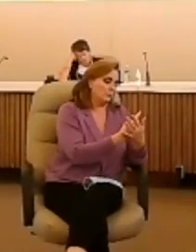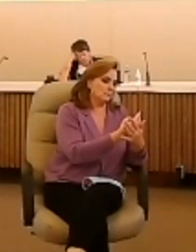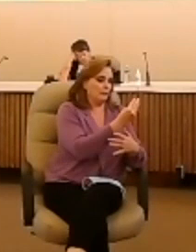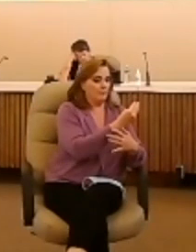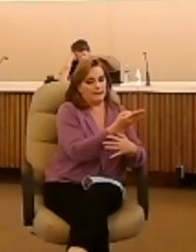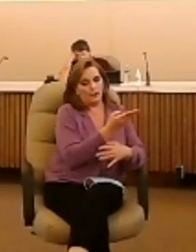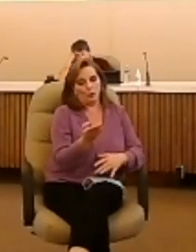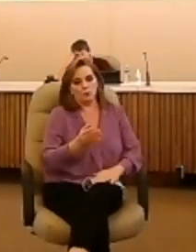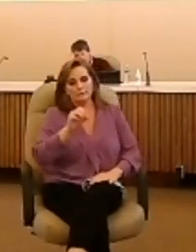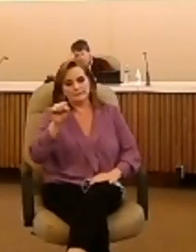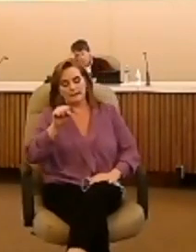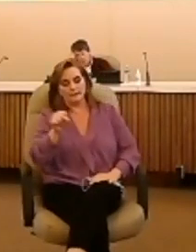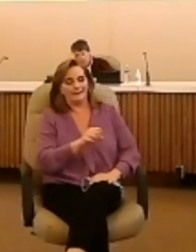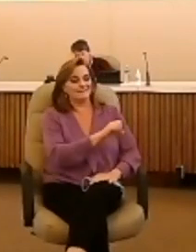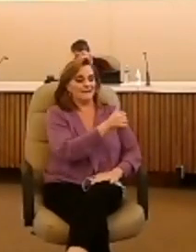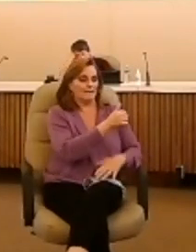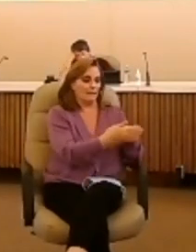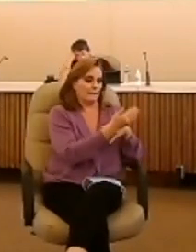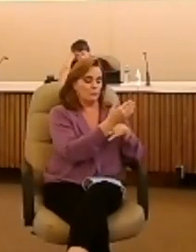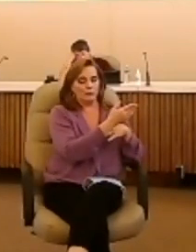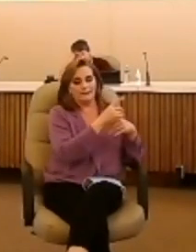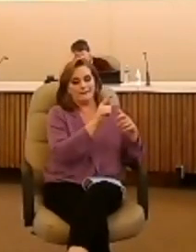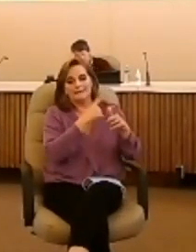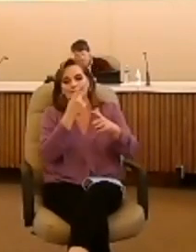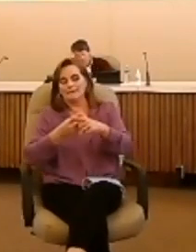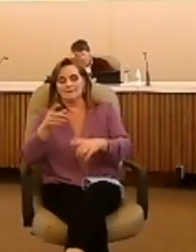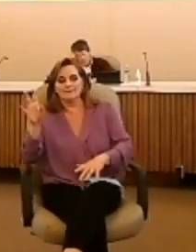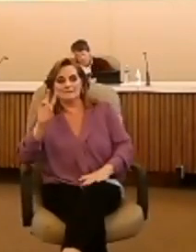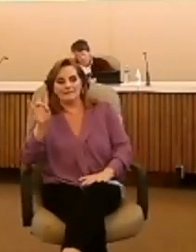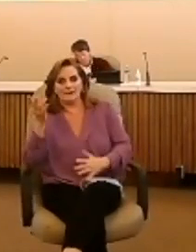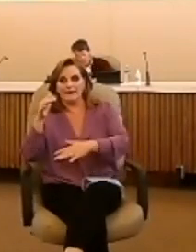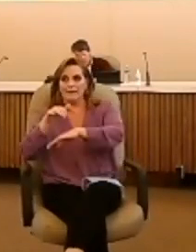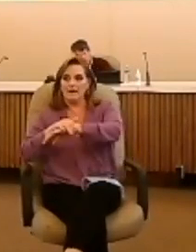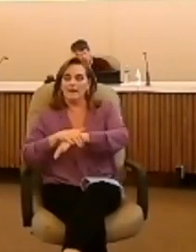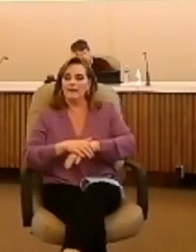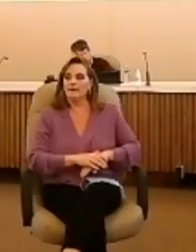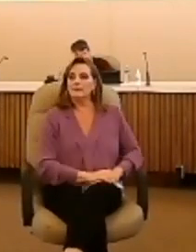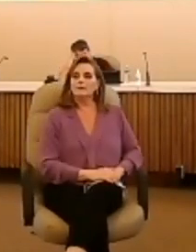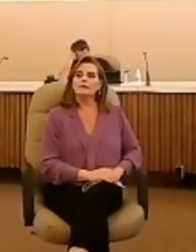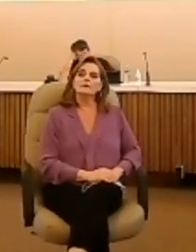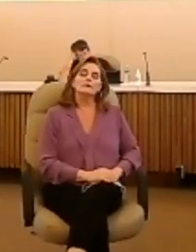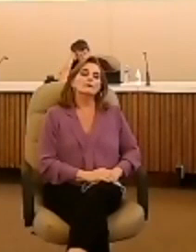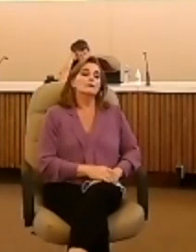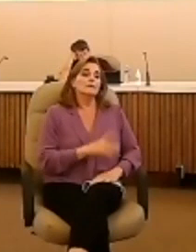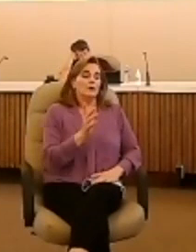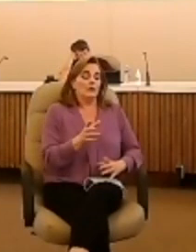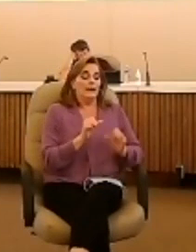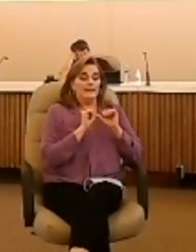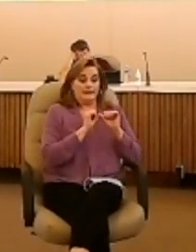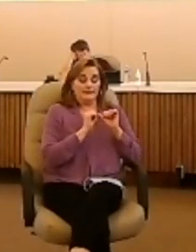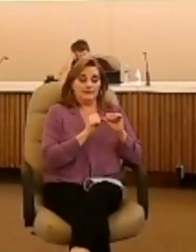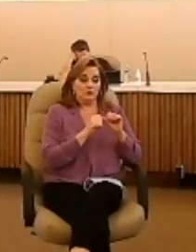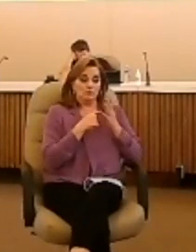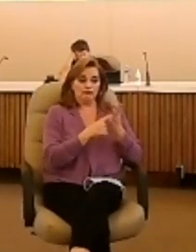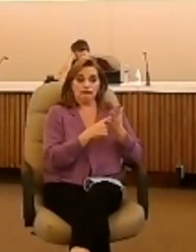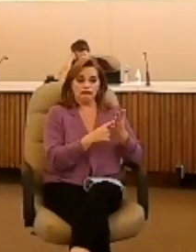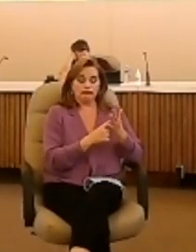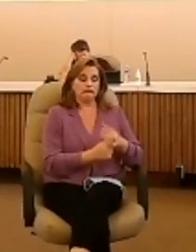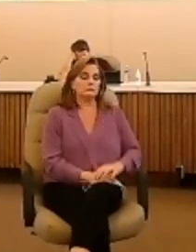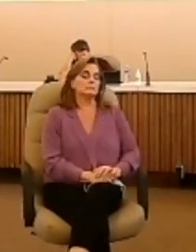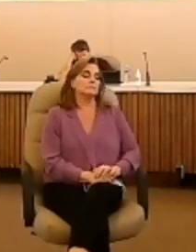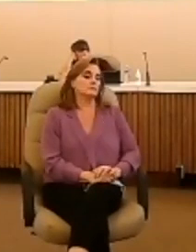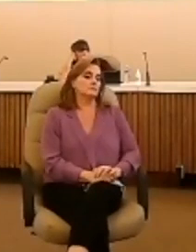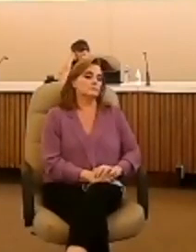Saturday, 10 a.m. to 7 p.m. Second. Any further discussion? Hearing none, please